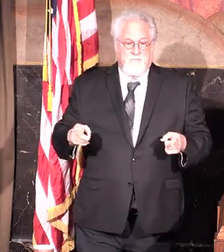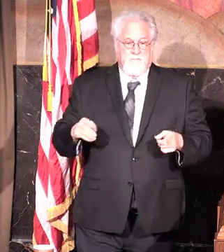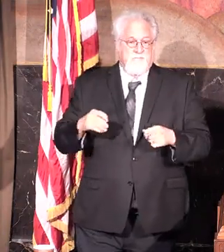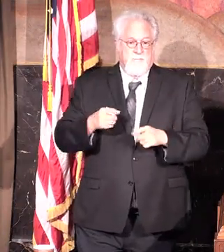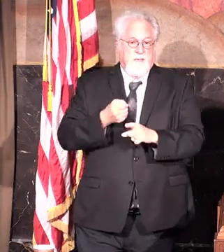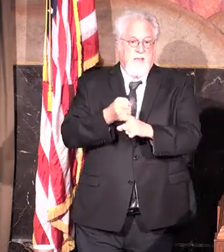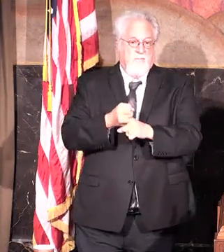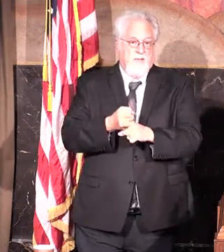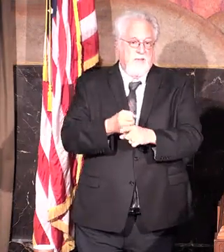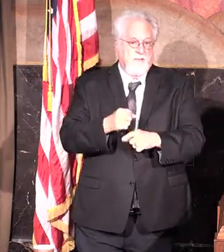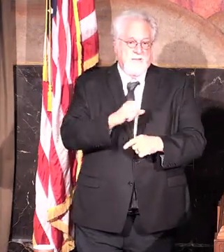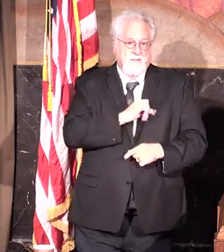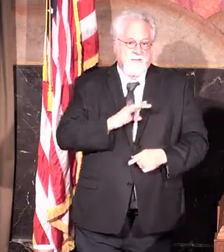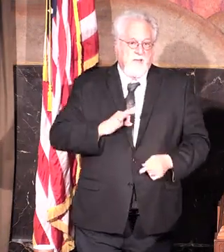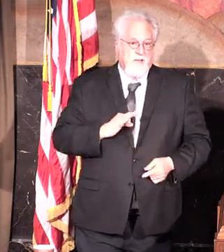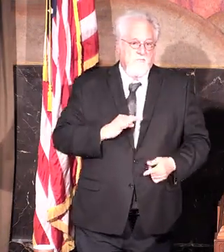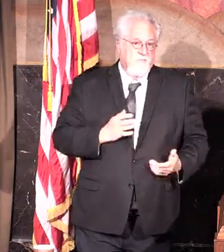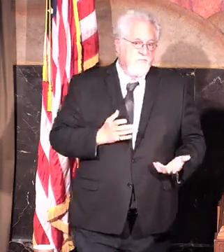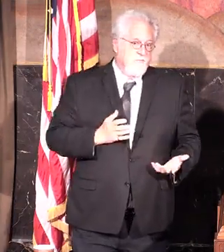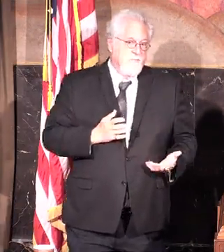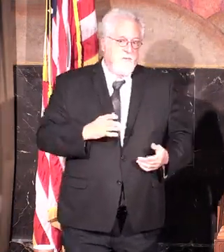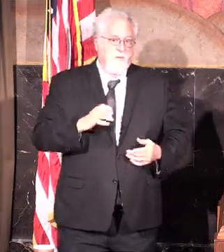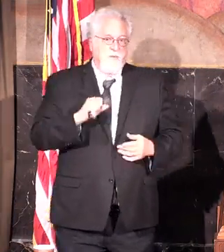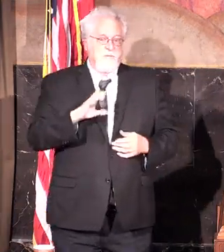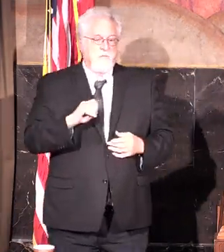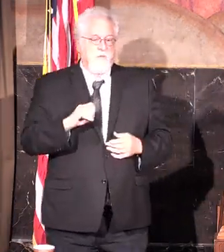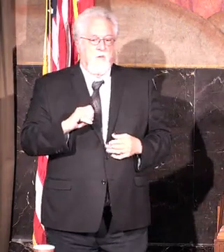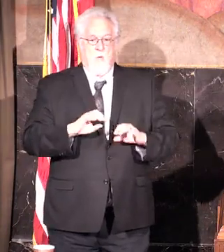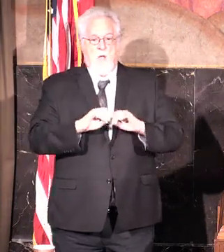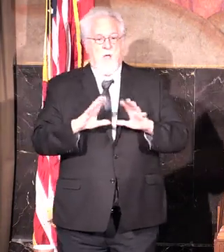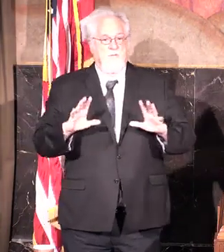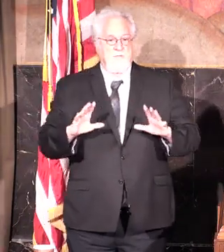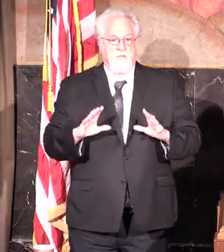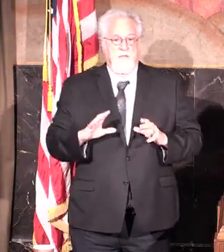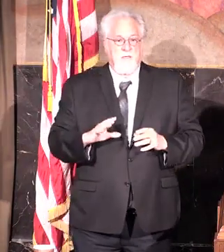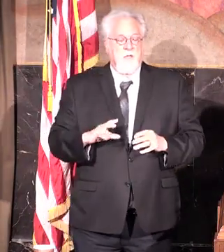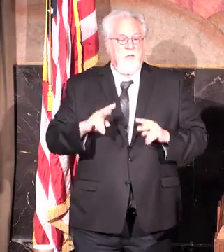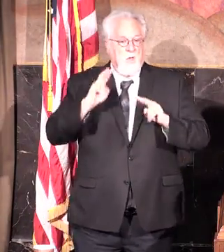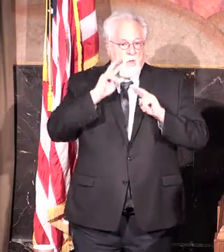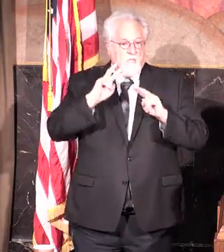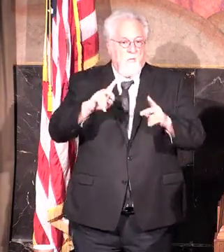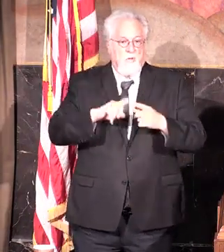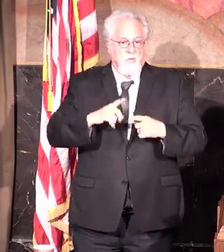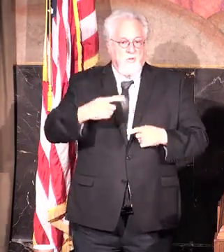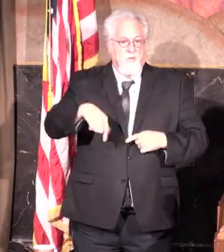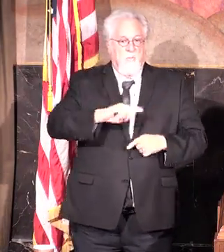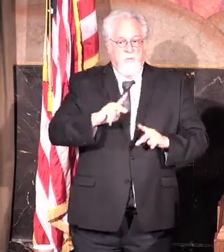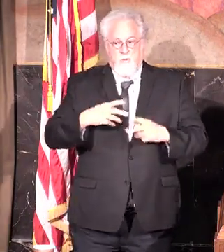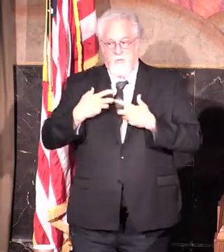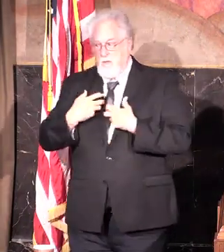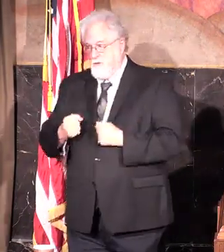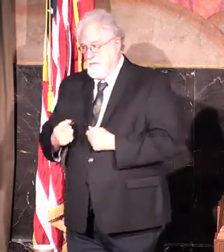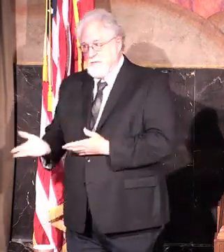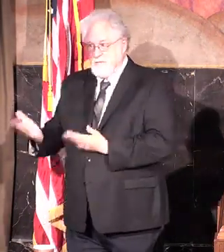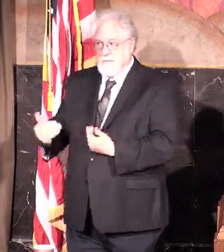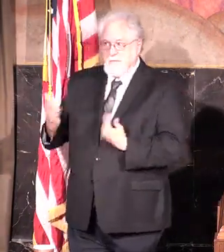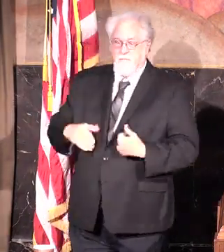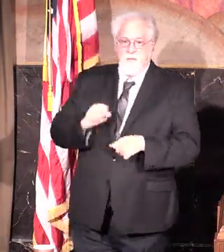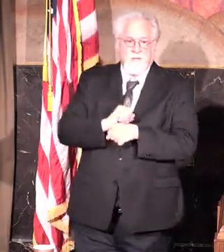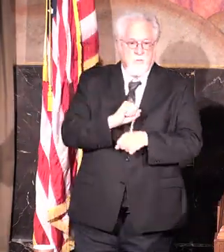ability to staff. And so obviously we look forward to those individuals recovering and coming back to